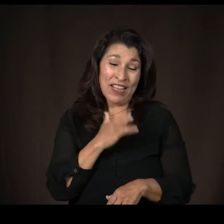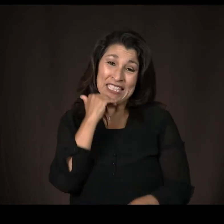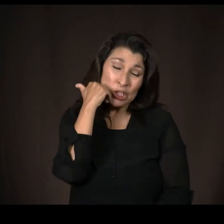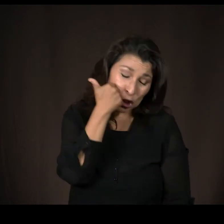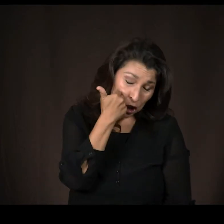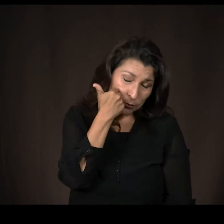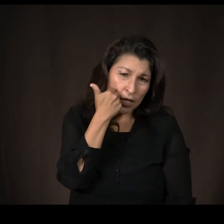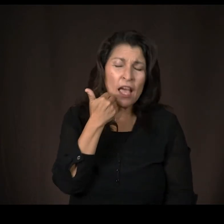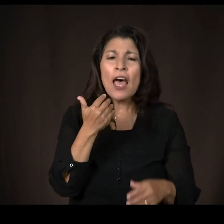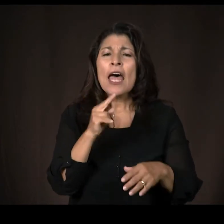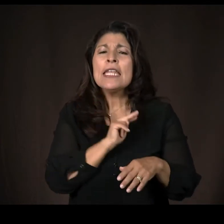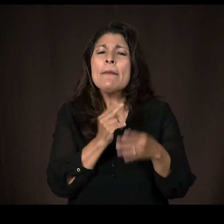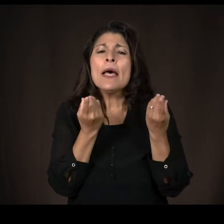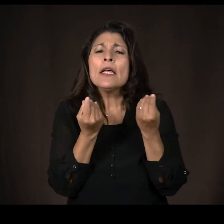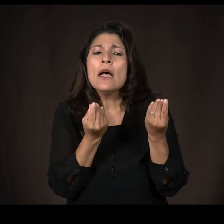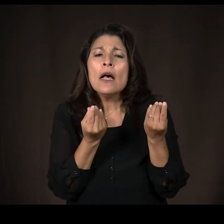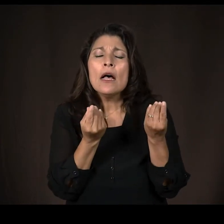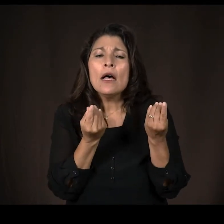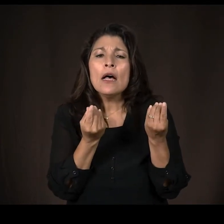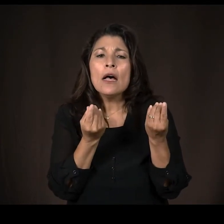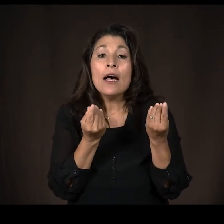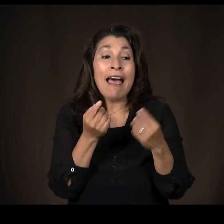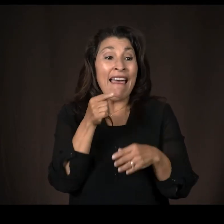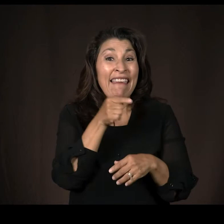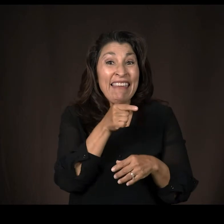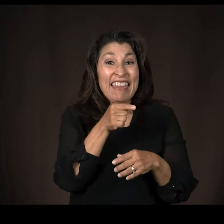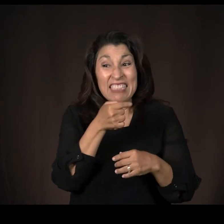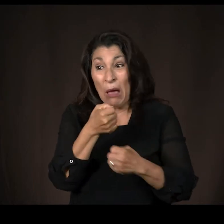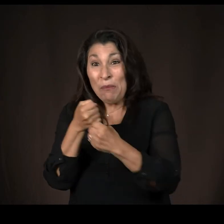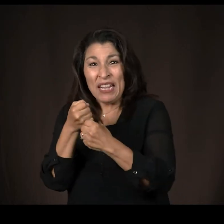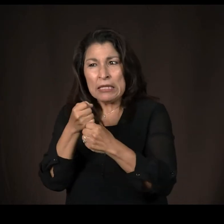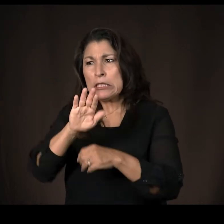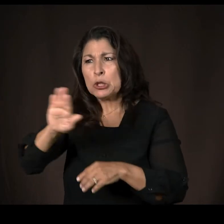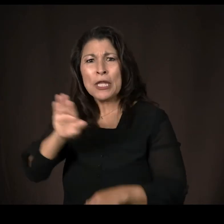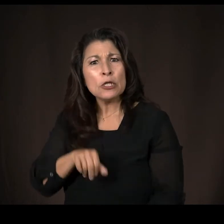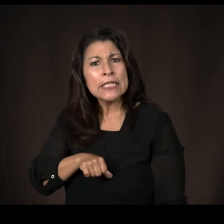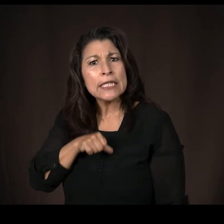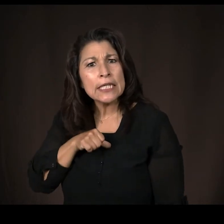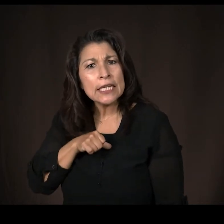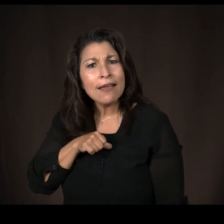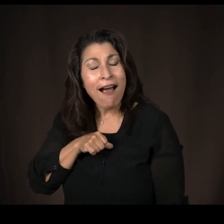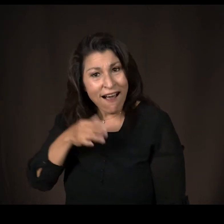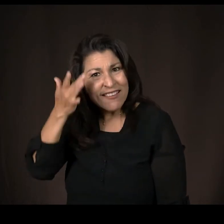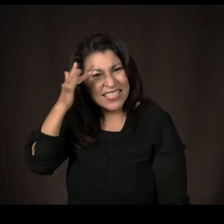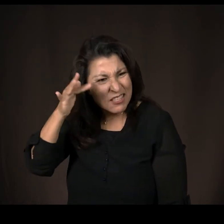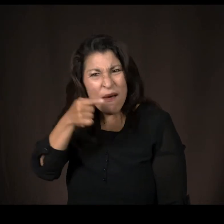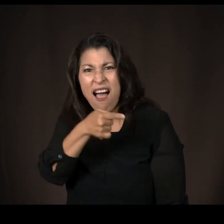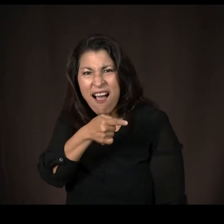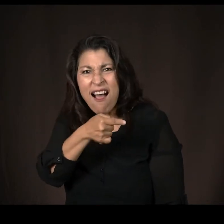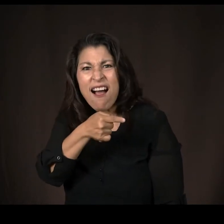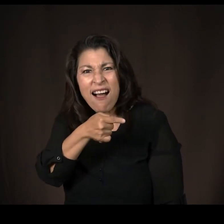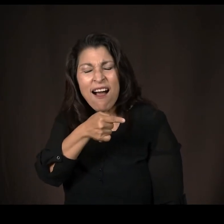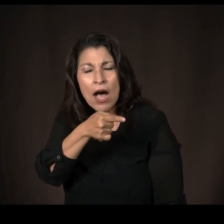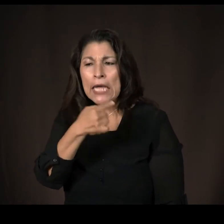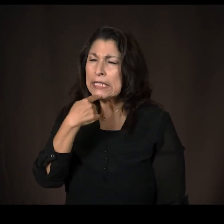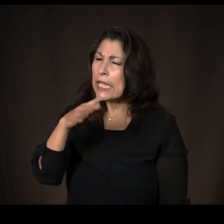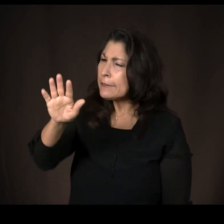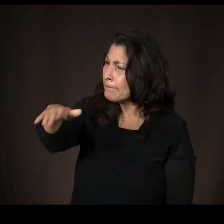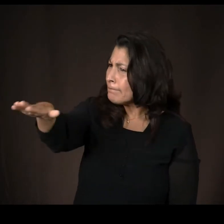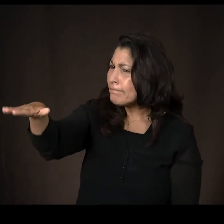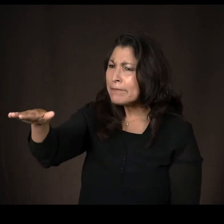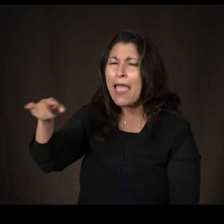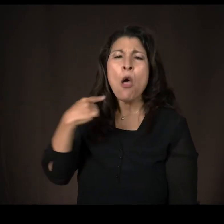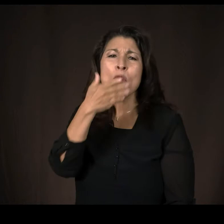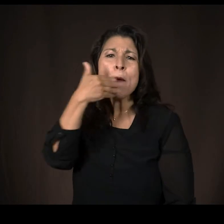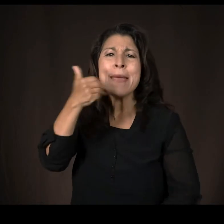anymore. What is Nehemiah doing? He's appealing to their dignity. Smart guy. He says, guys,